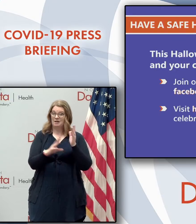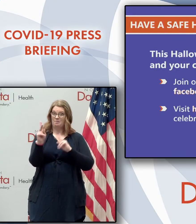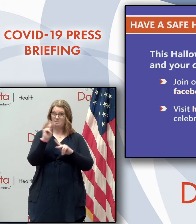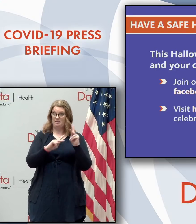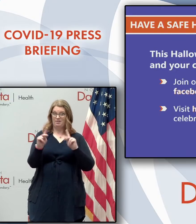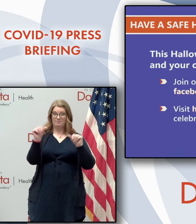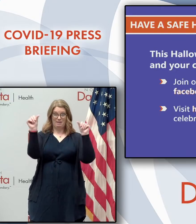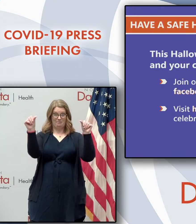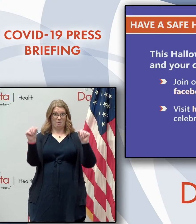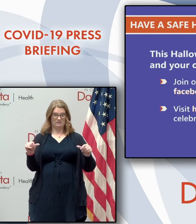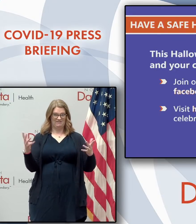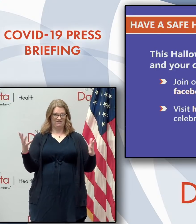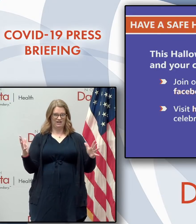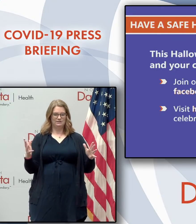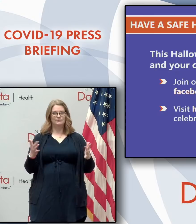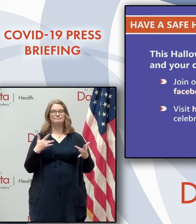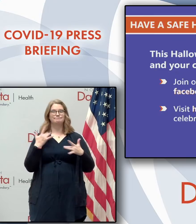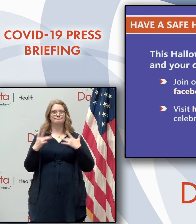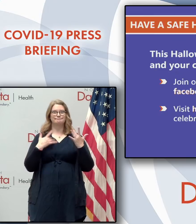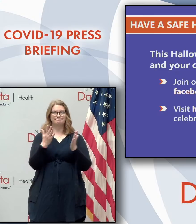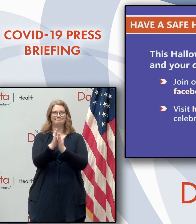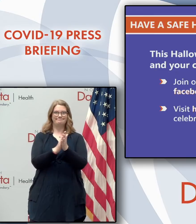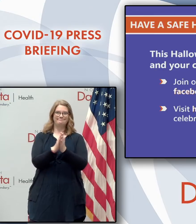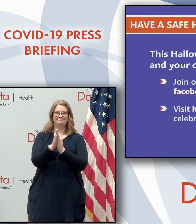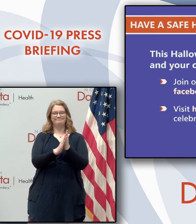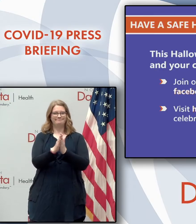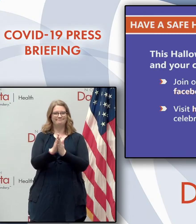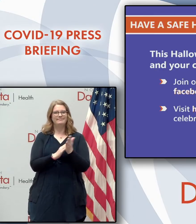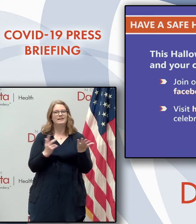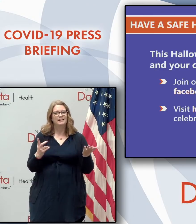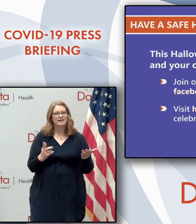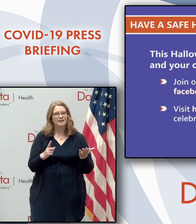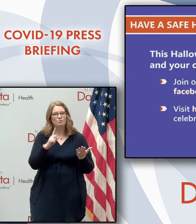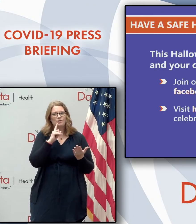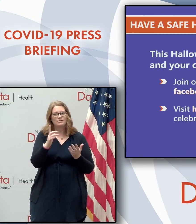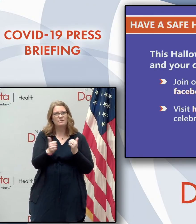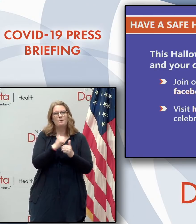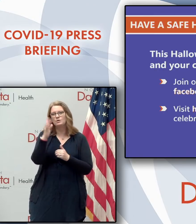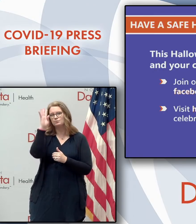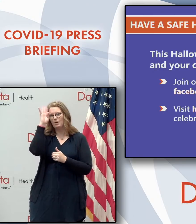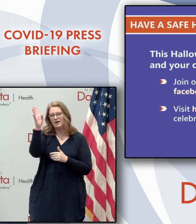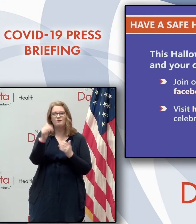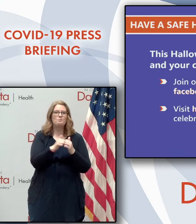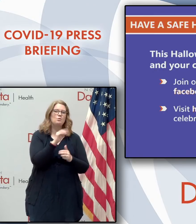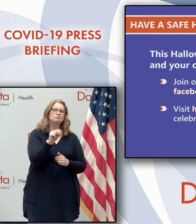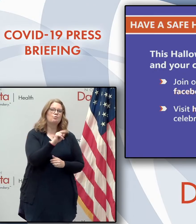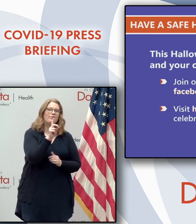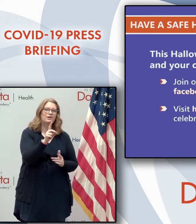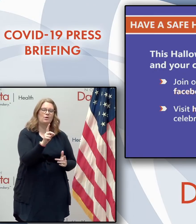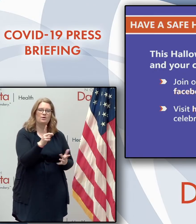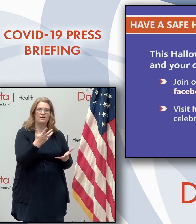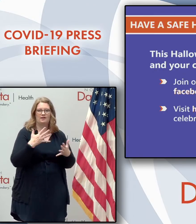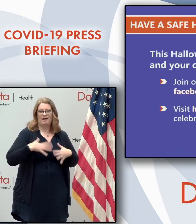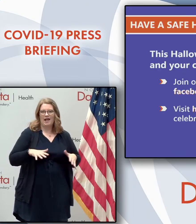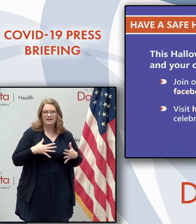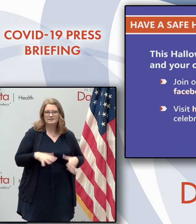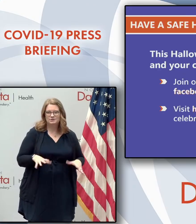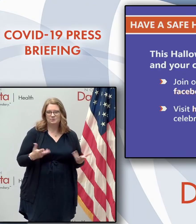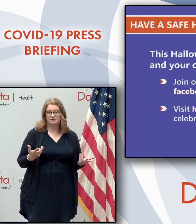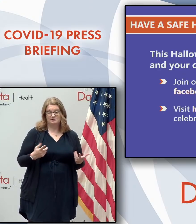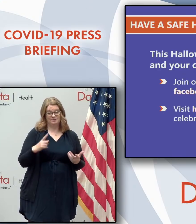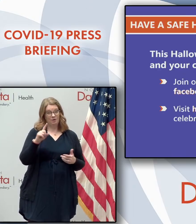we're excited to see some creative and both the most creative and most North Dakota costumes. And you don't just have to be